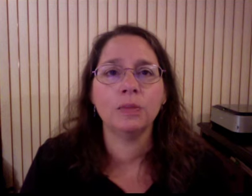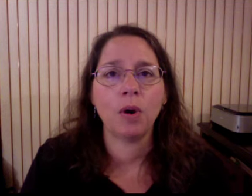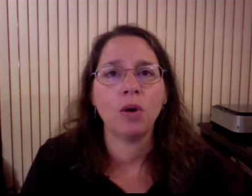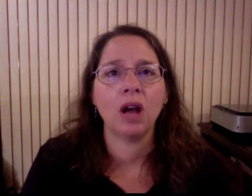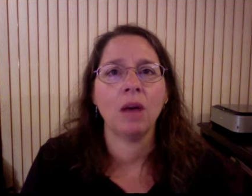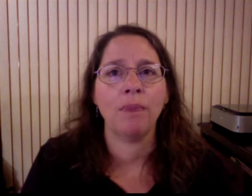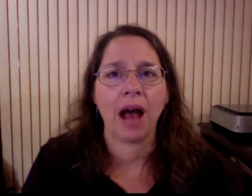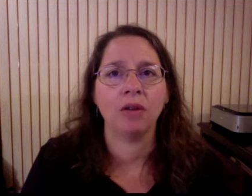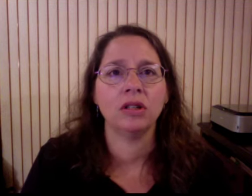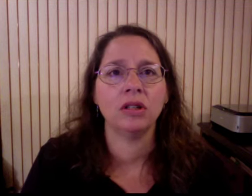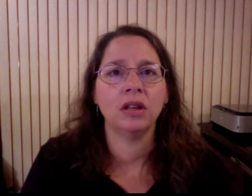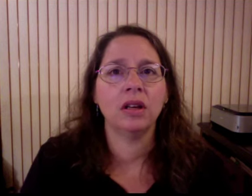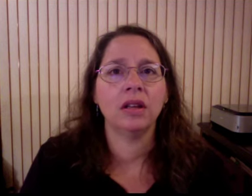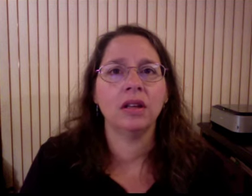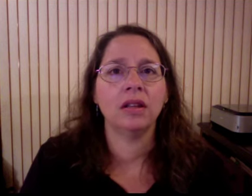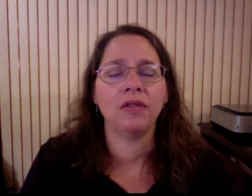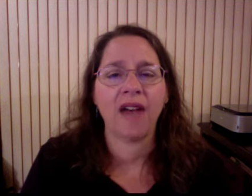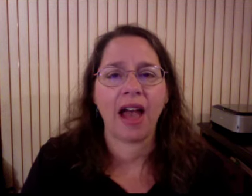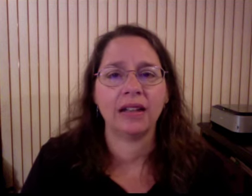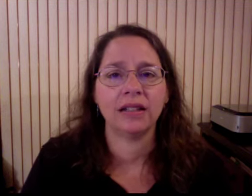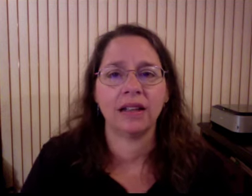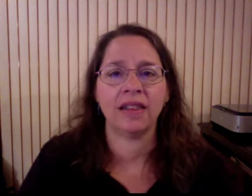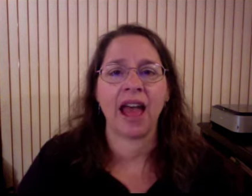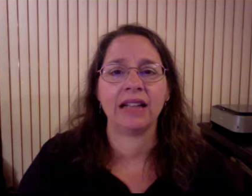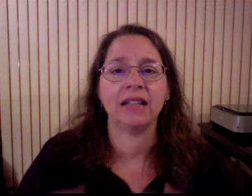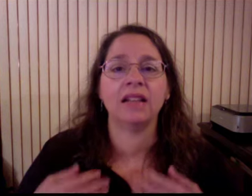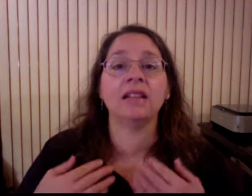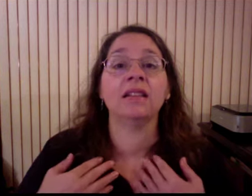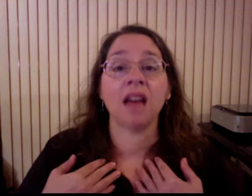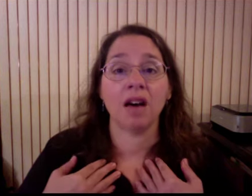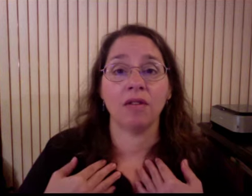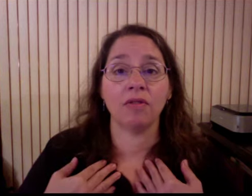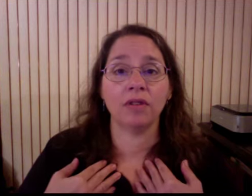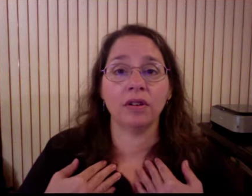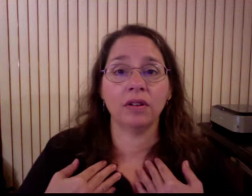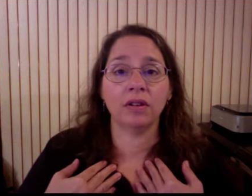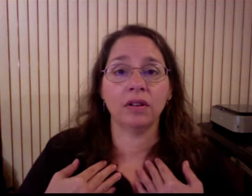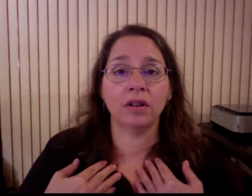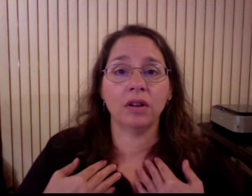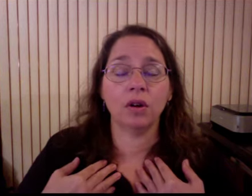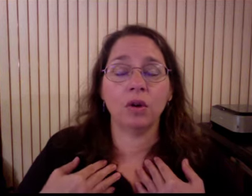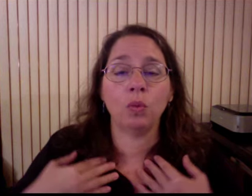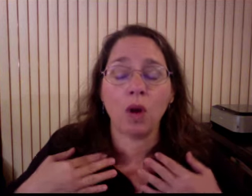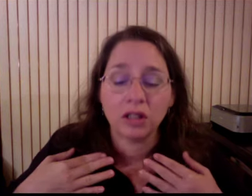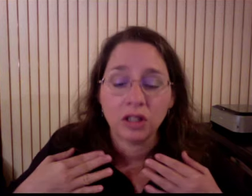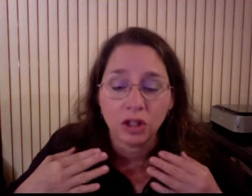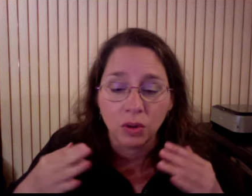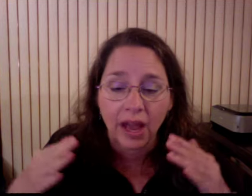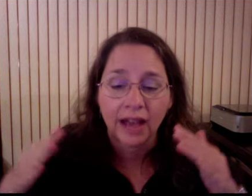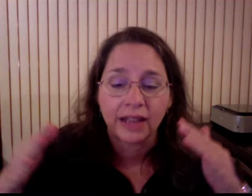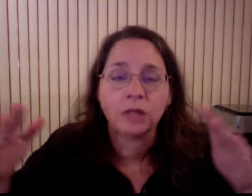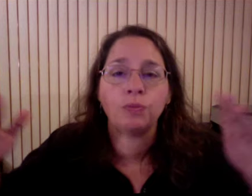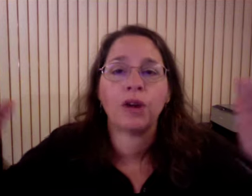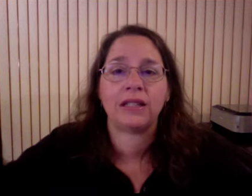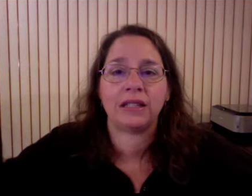spoke about the fact that love wants to express